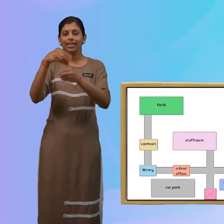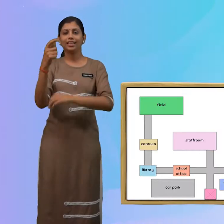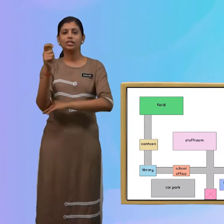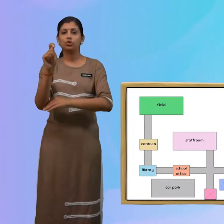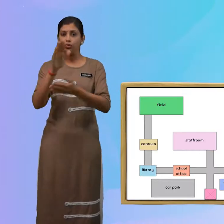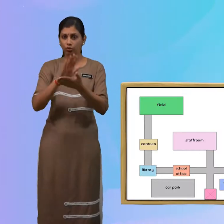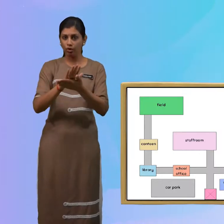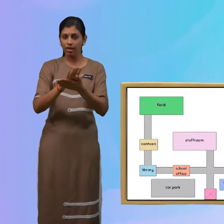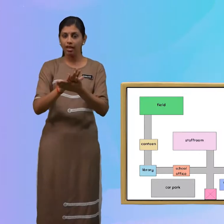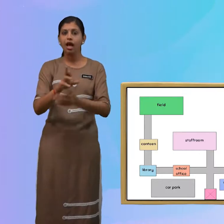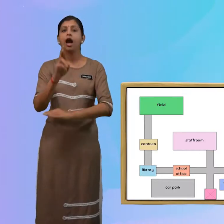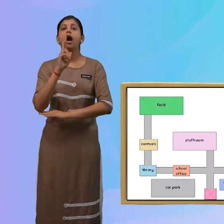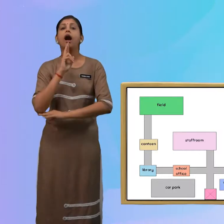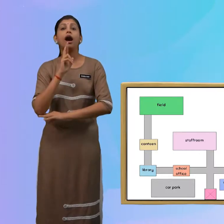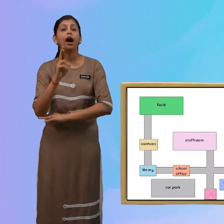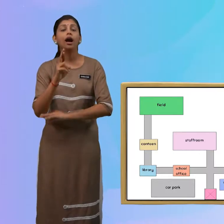the school are